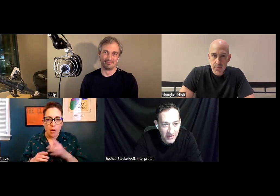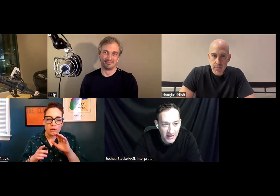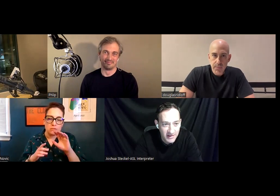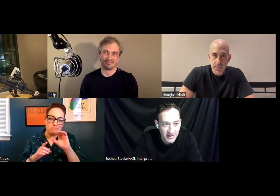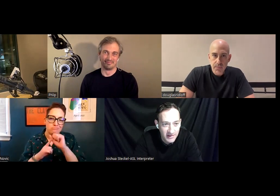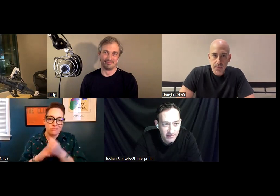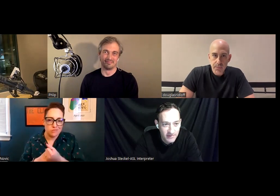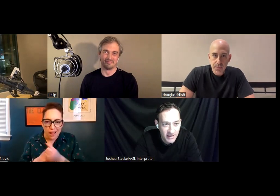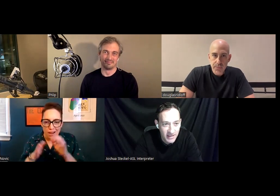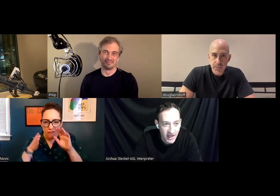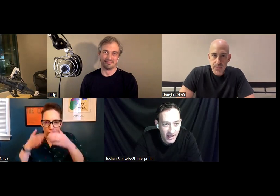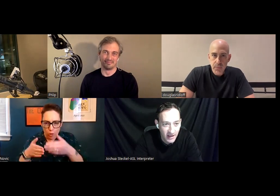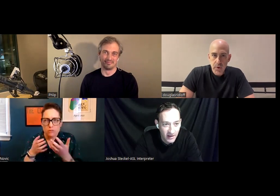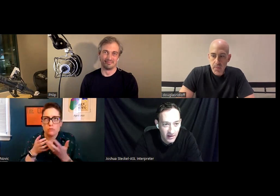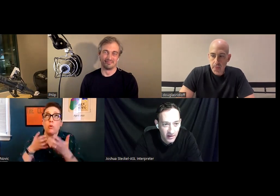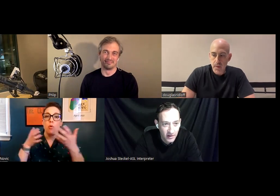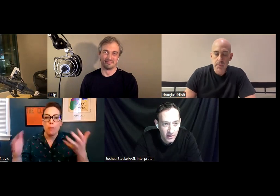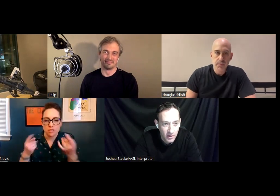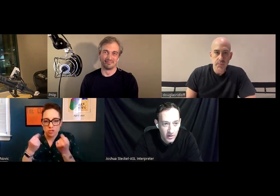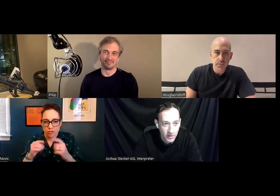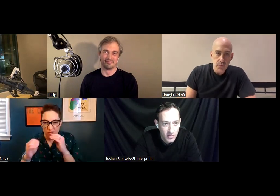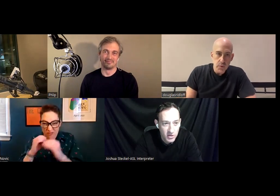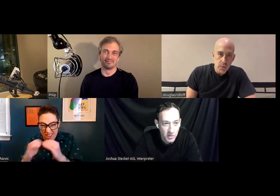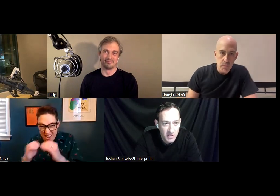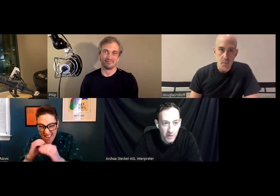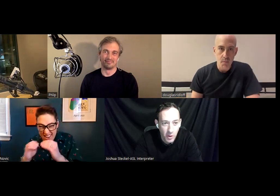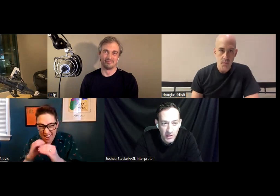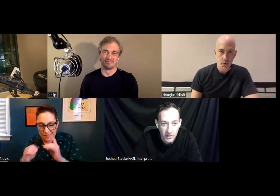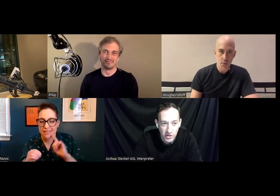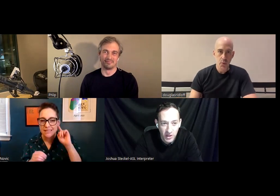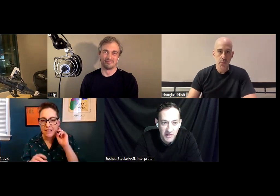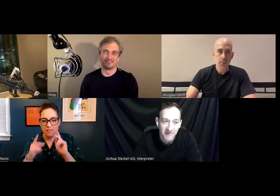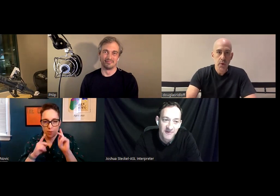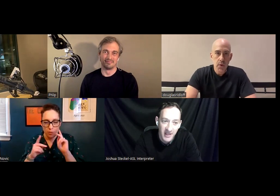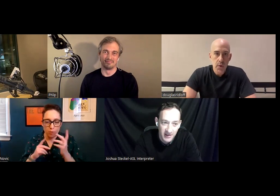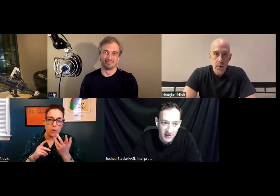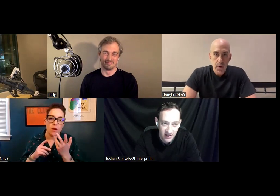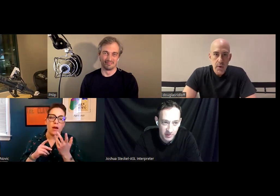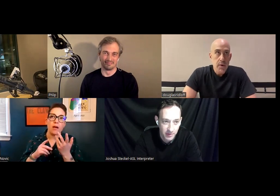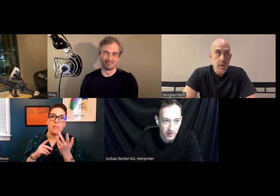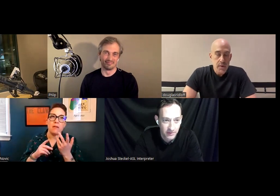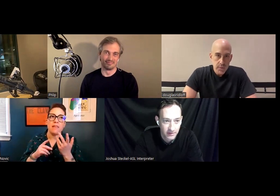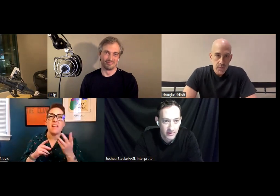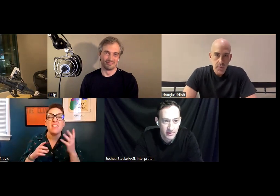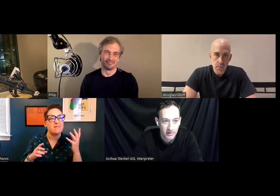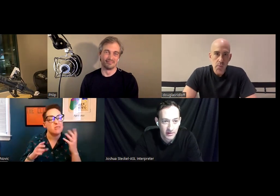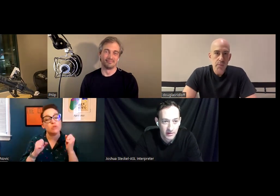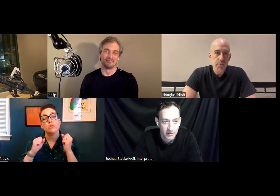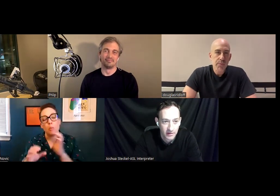but I think today, there's so much focus on trying to fix deaf people.